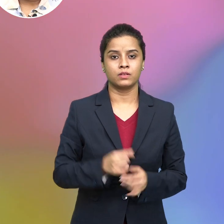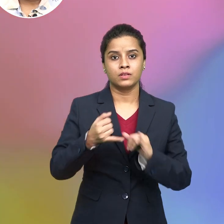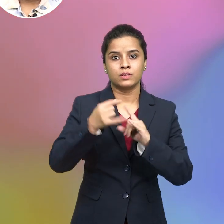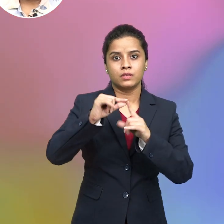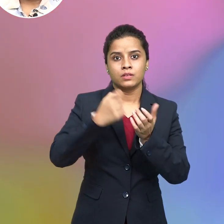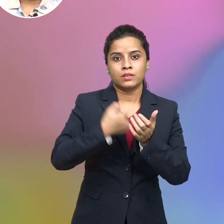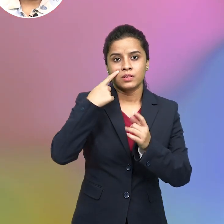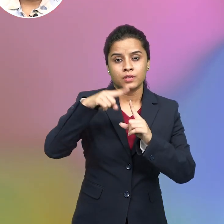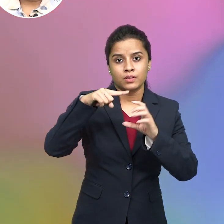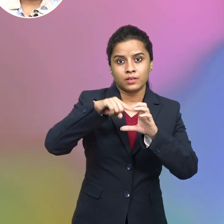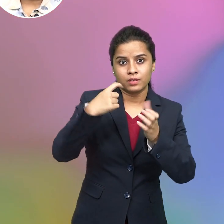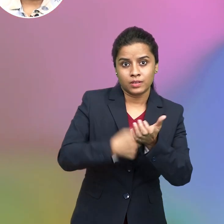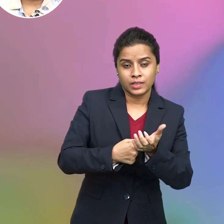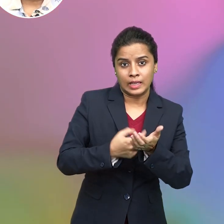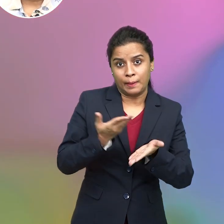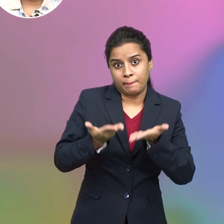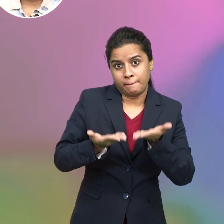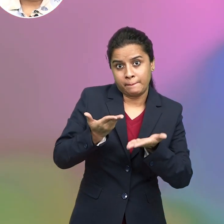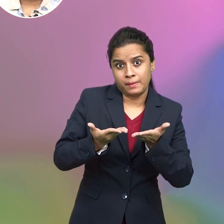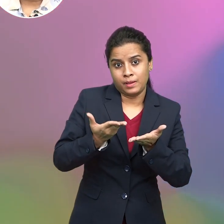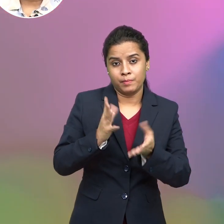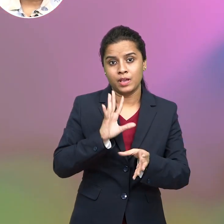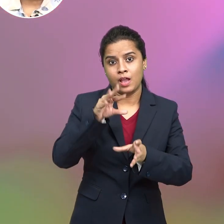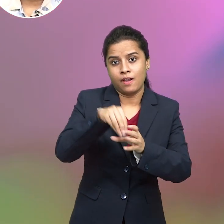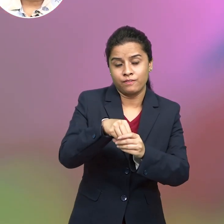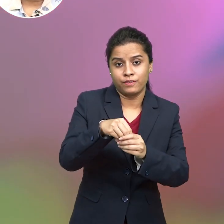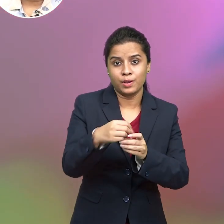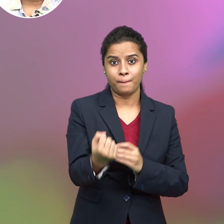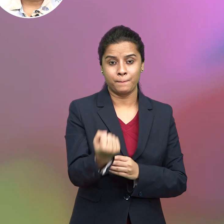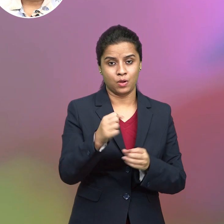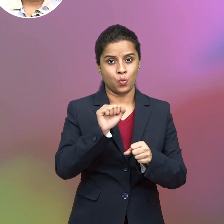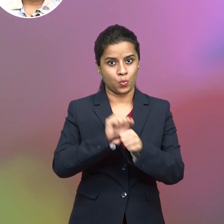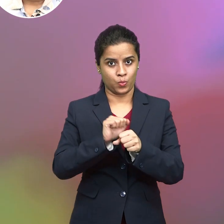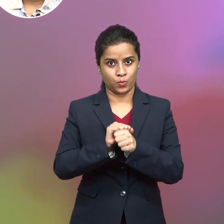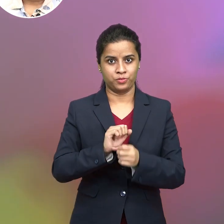A sprinter can do a considerable amount of muscular work.